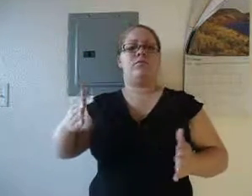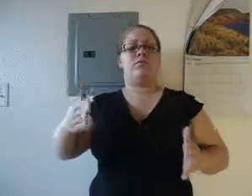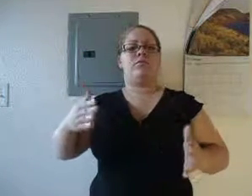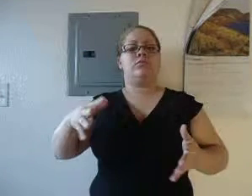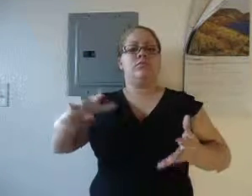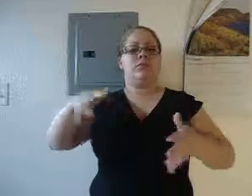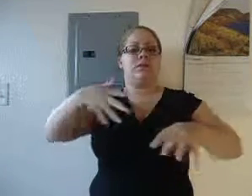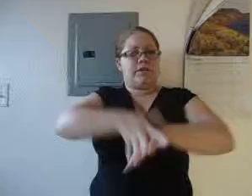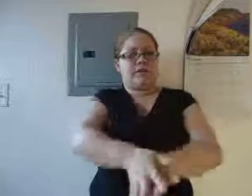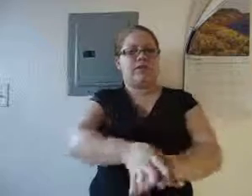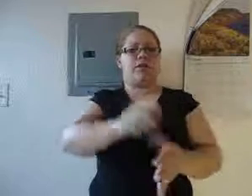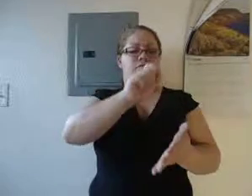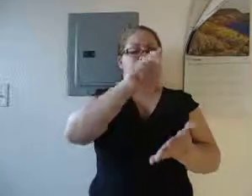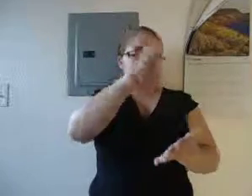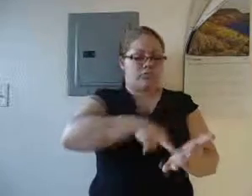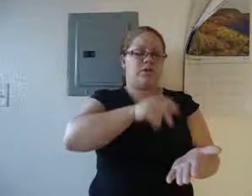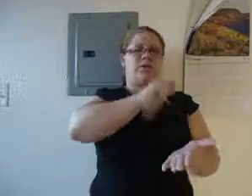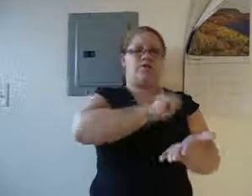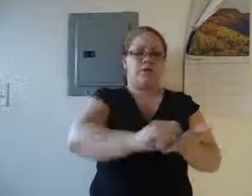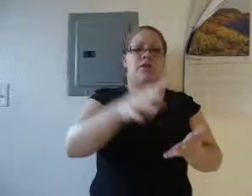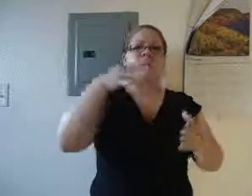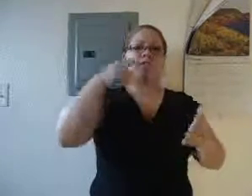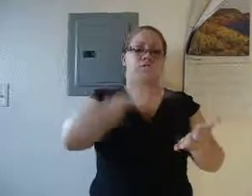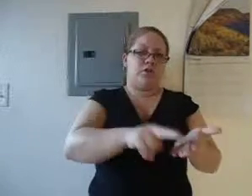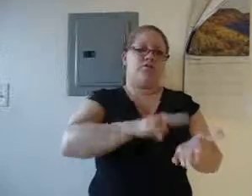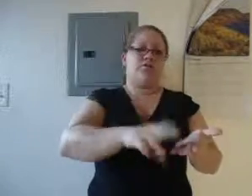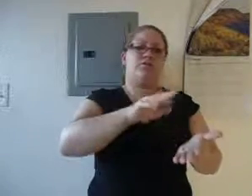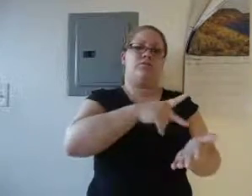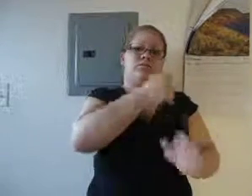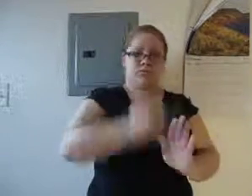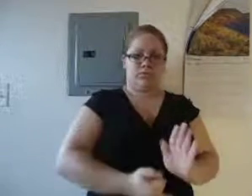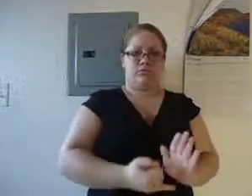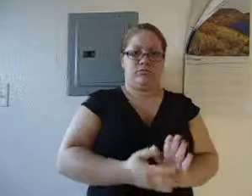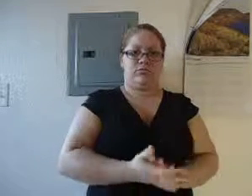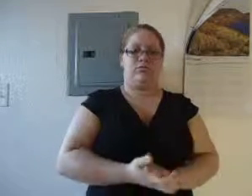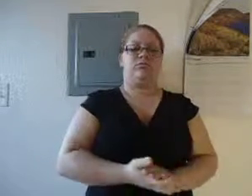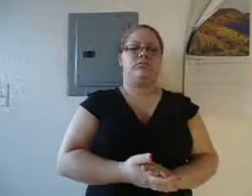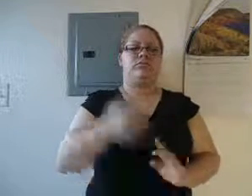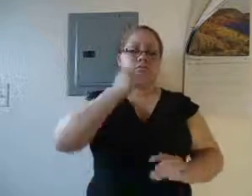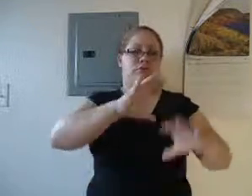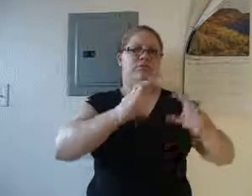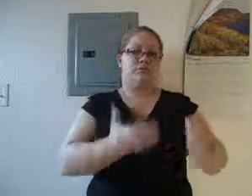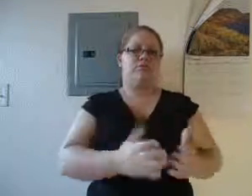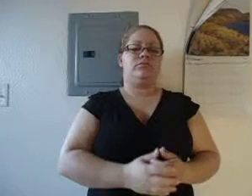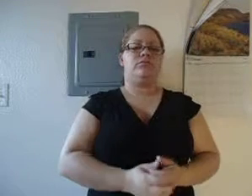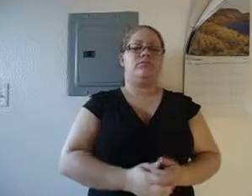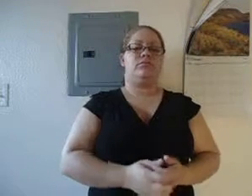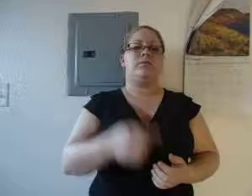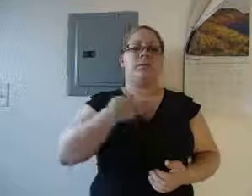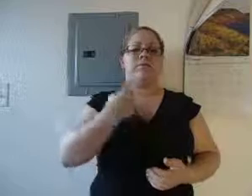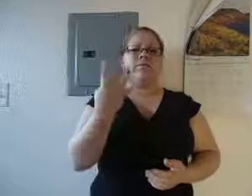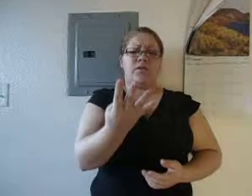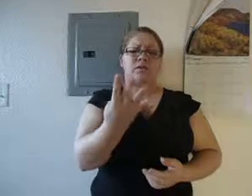my students. So what I do with this class is I have 4 content areas that I determine